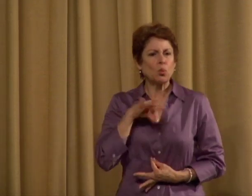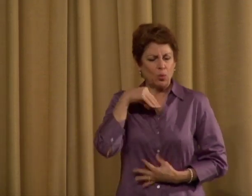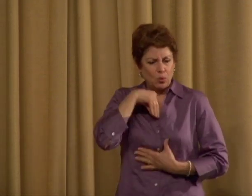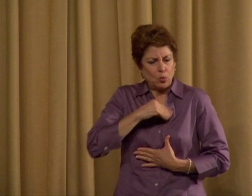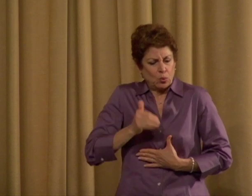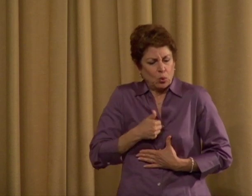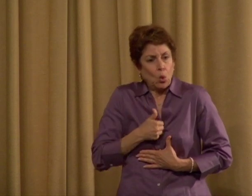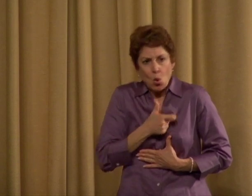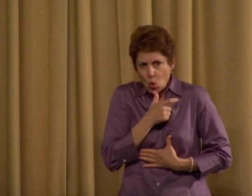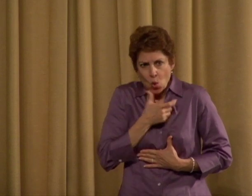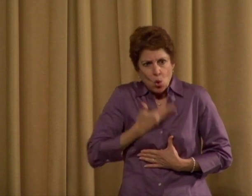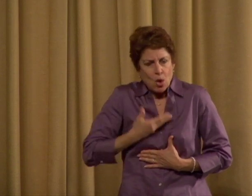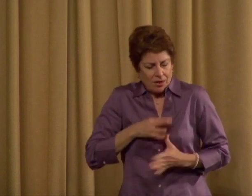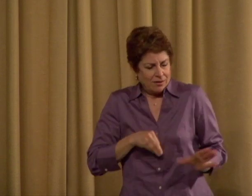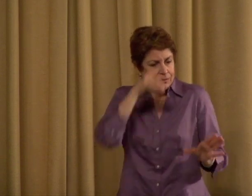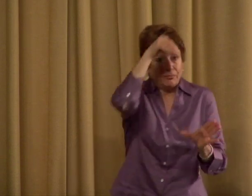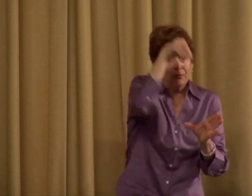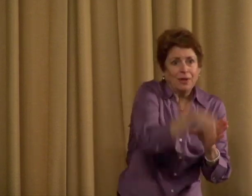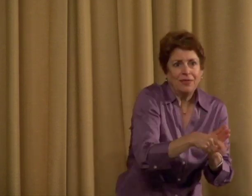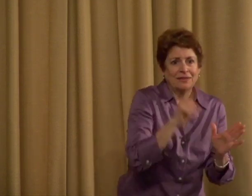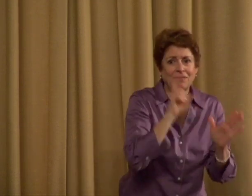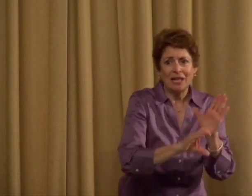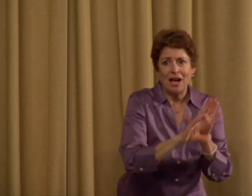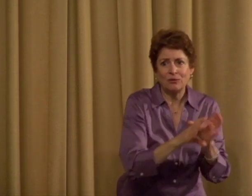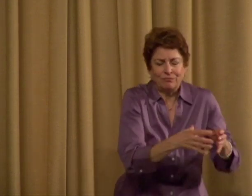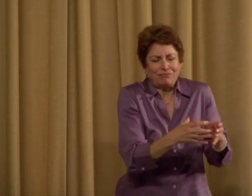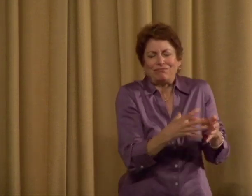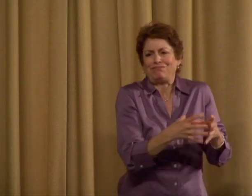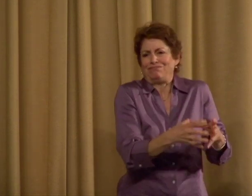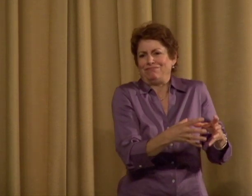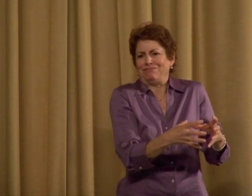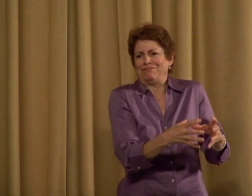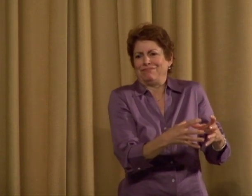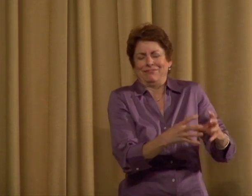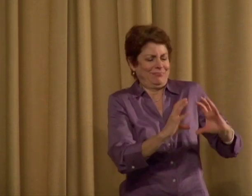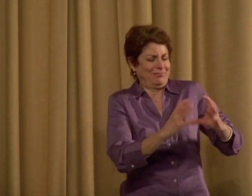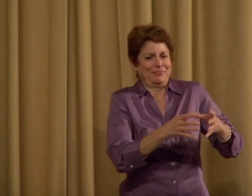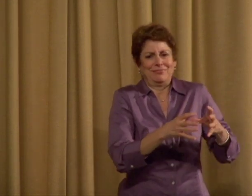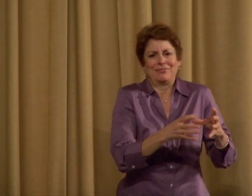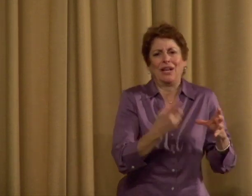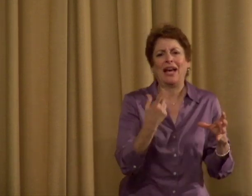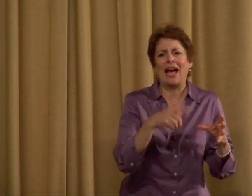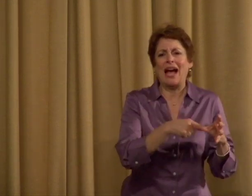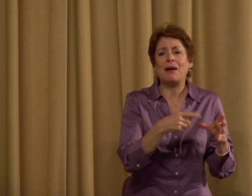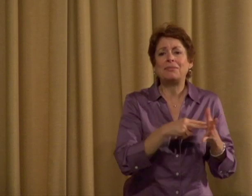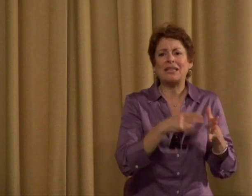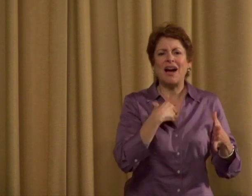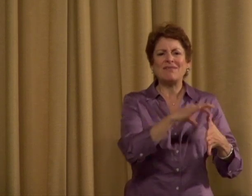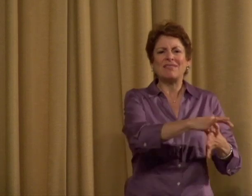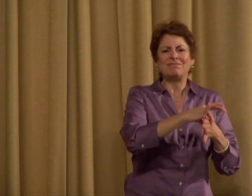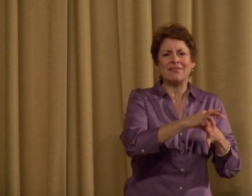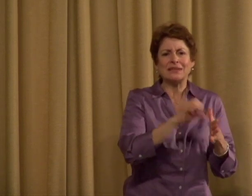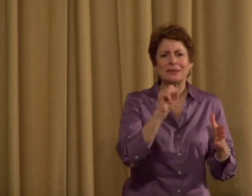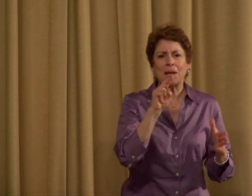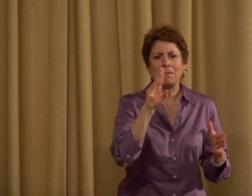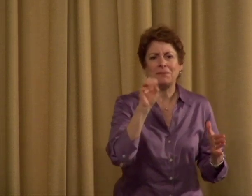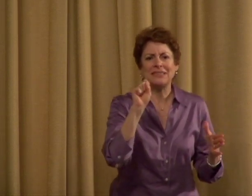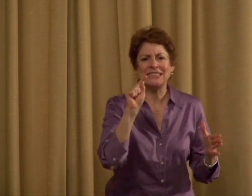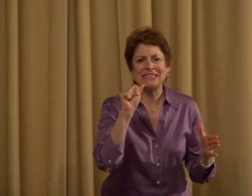it develops the character to a real life human being. It gives them the soul of that character, showing that they've had all these life experiences.